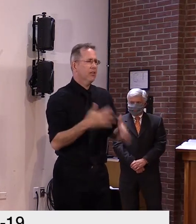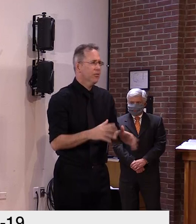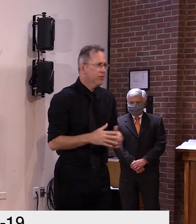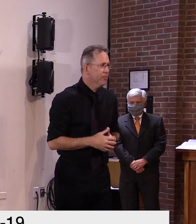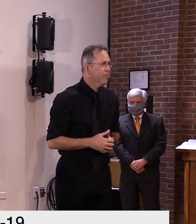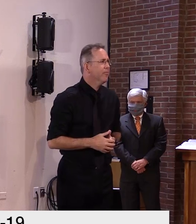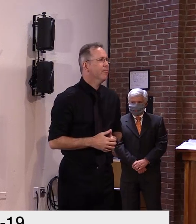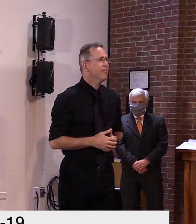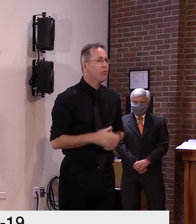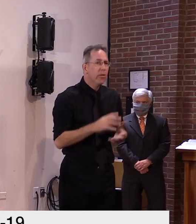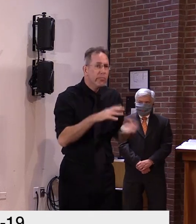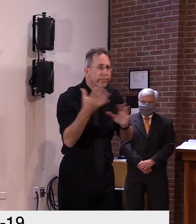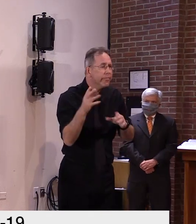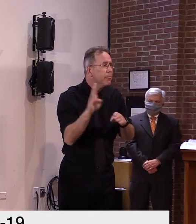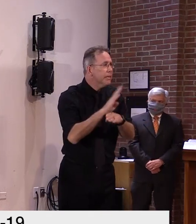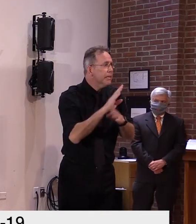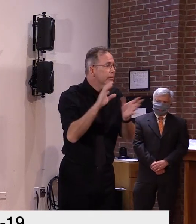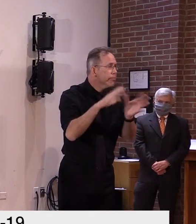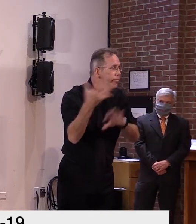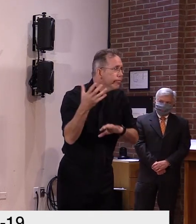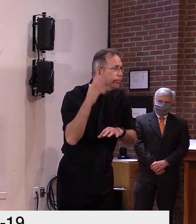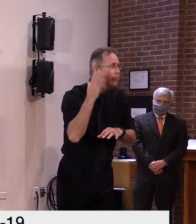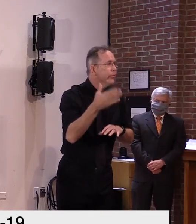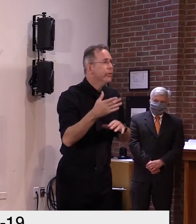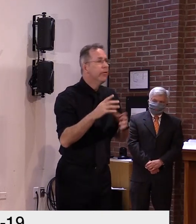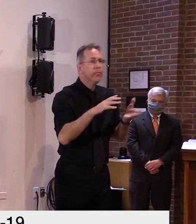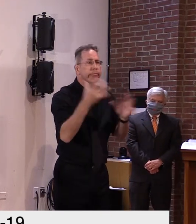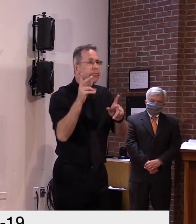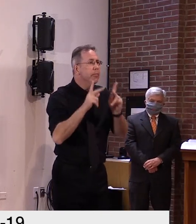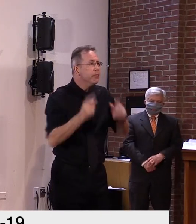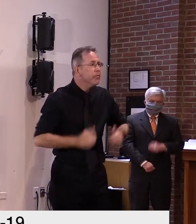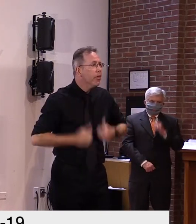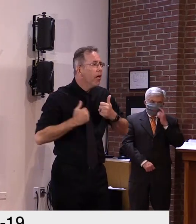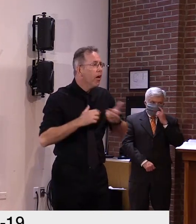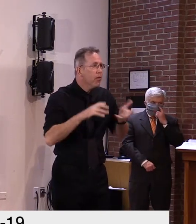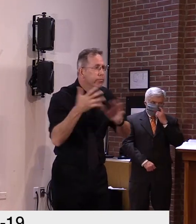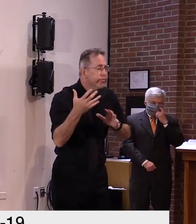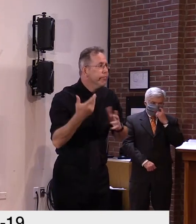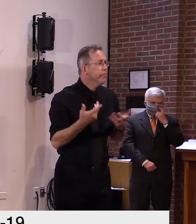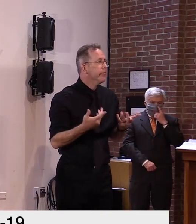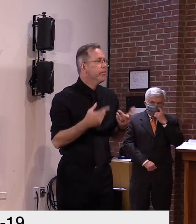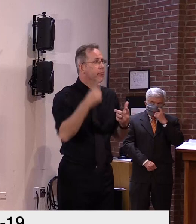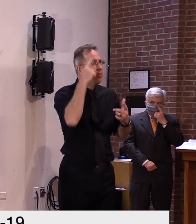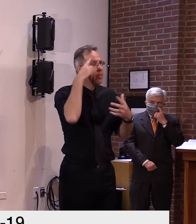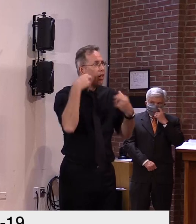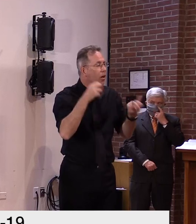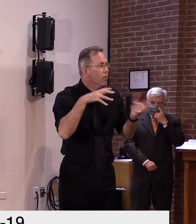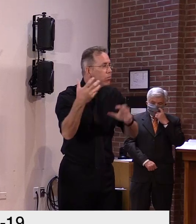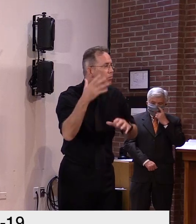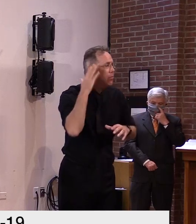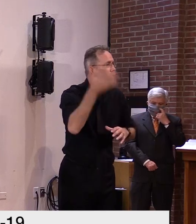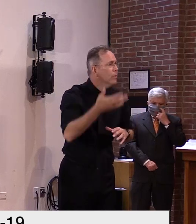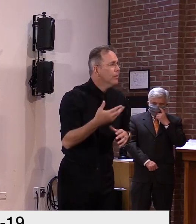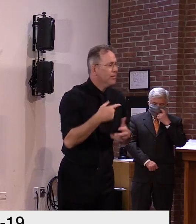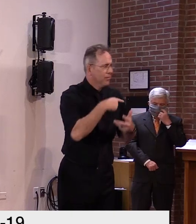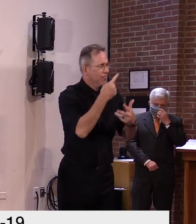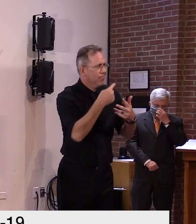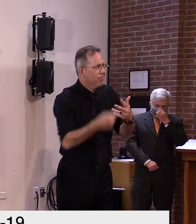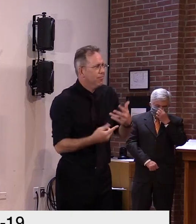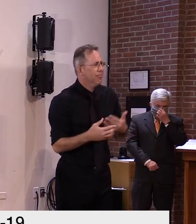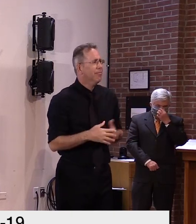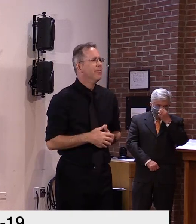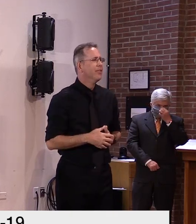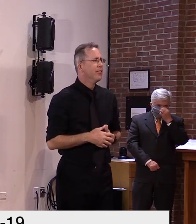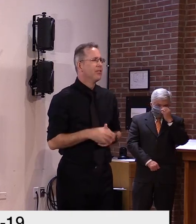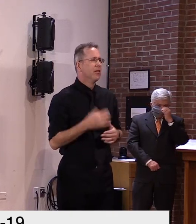economy. They're very disruptive to people's emotional and mental well-being. So there's certainly plenty of concerns